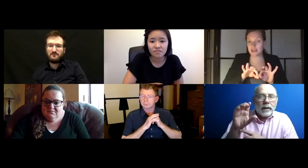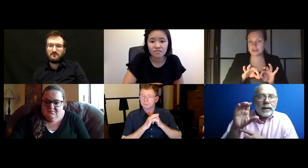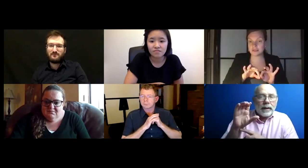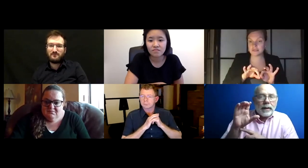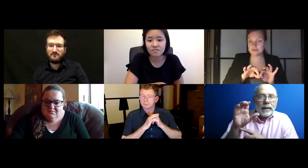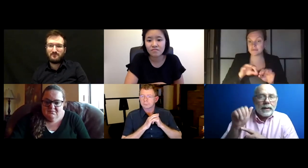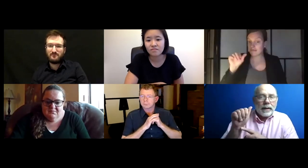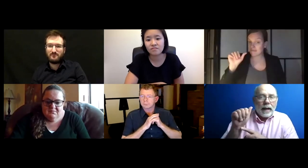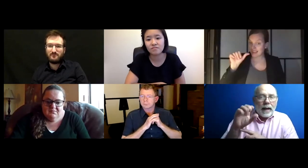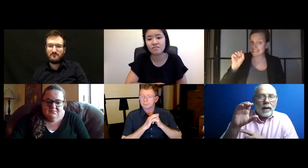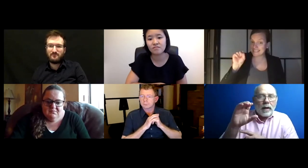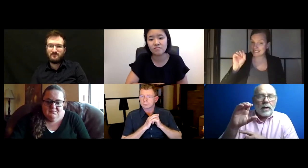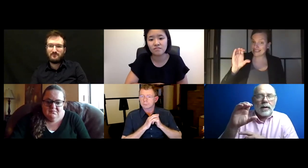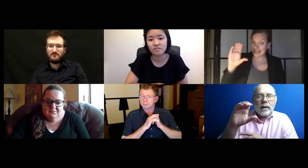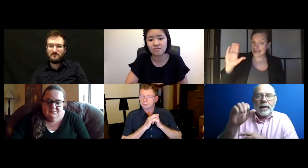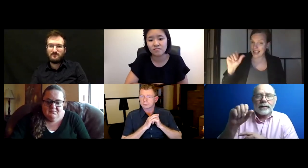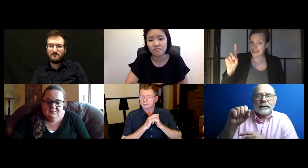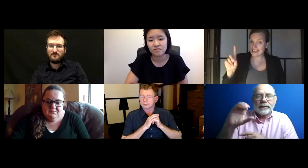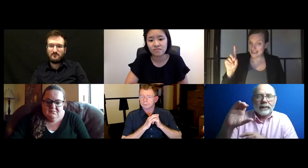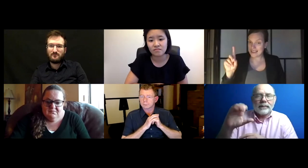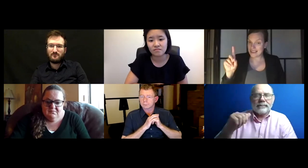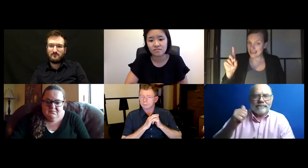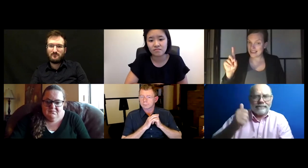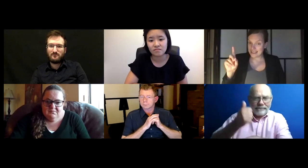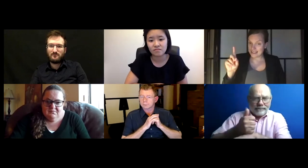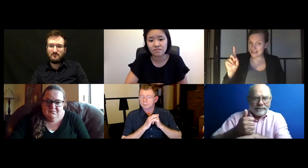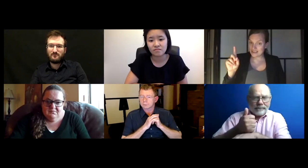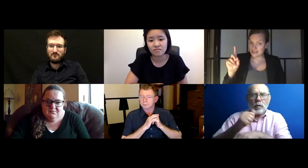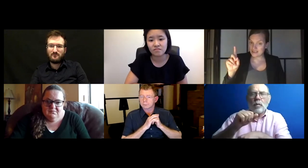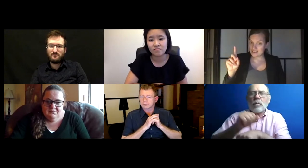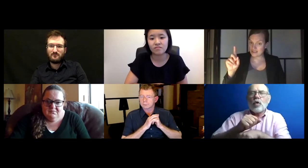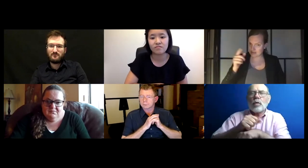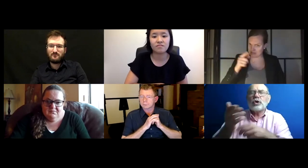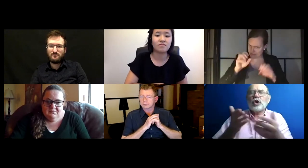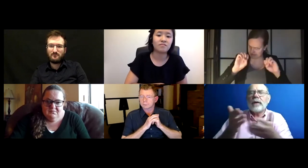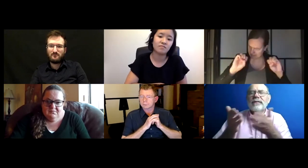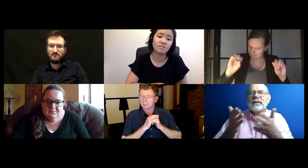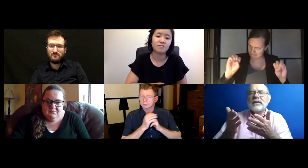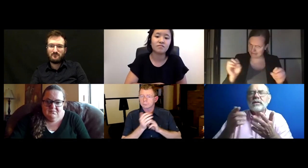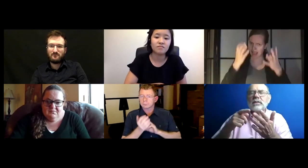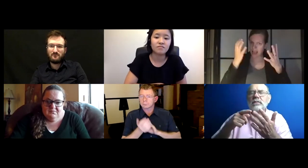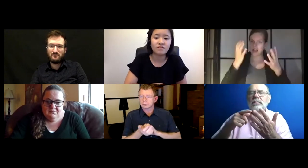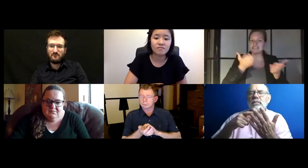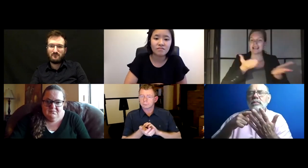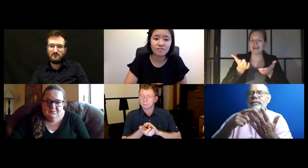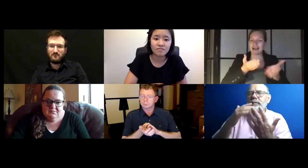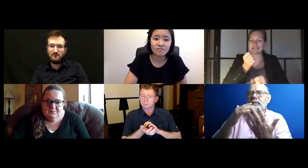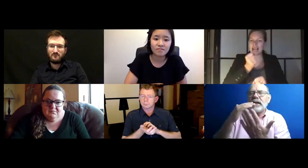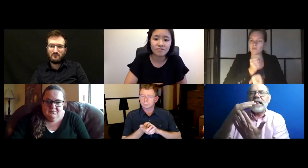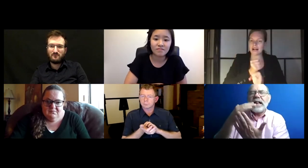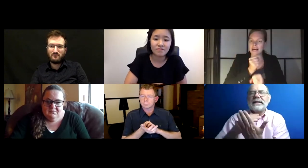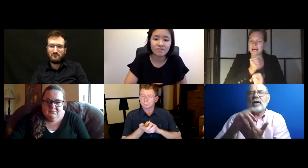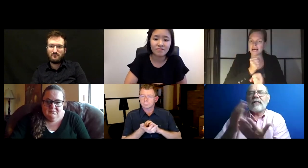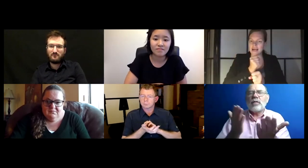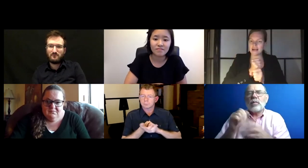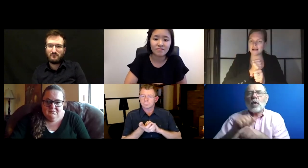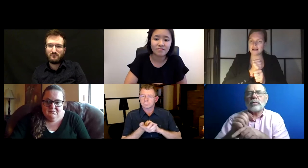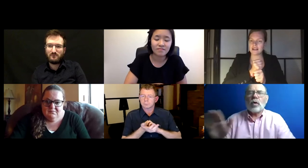I think it's important to look to Canadian Association of the Deaf. And if